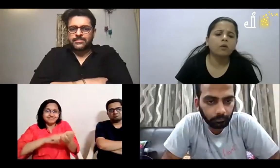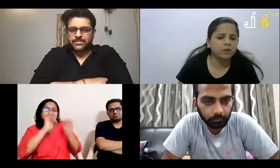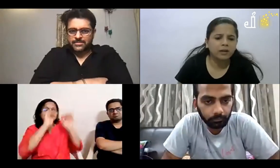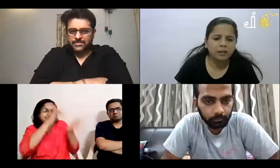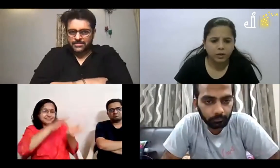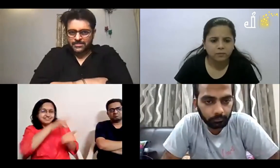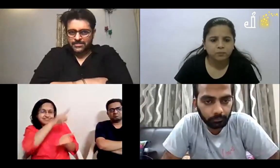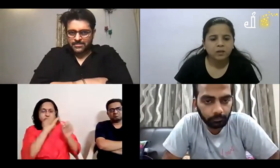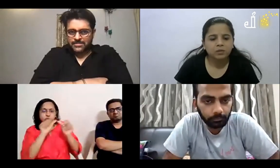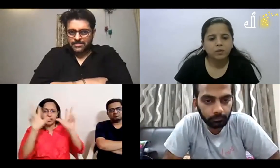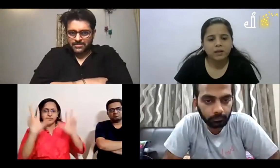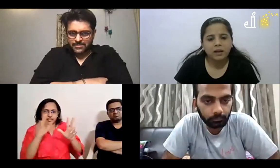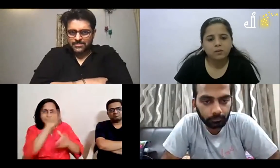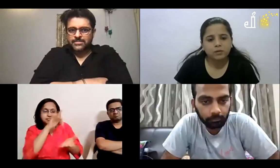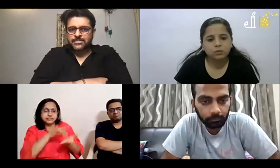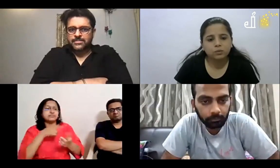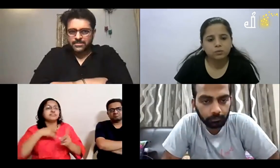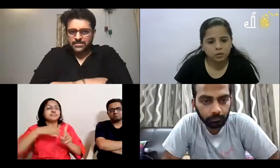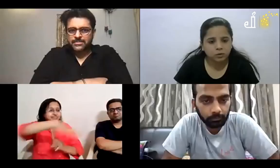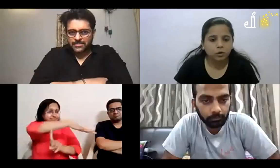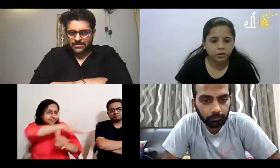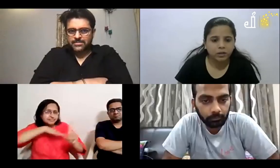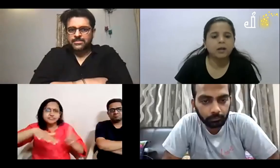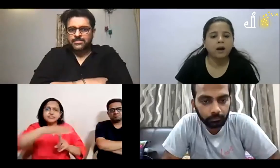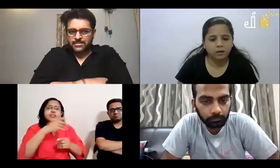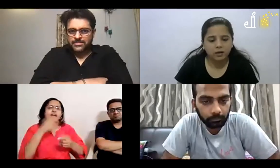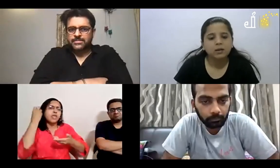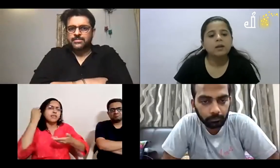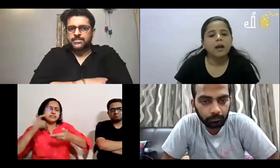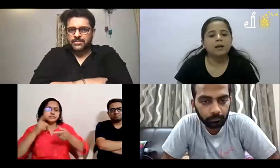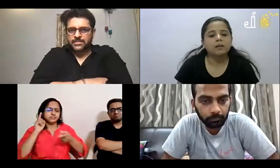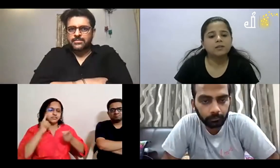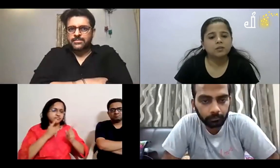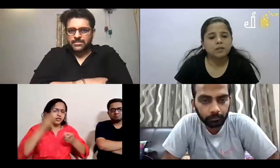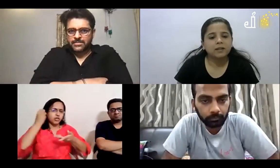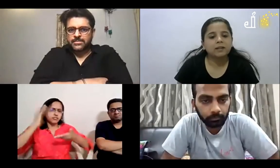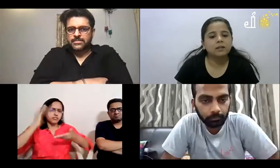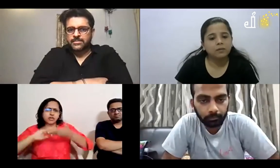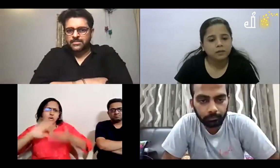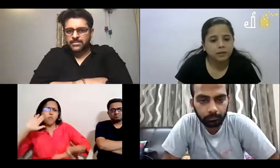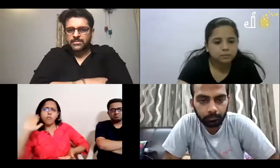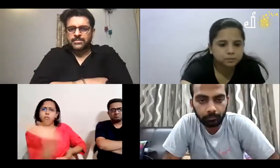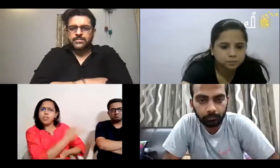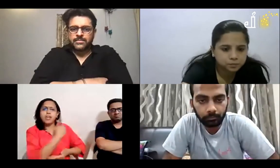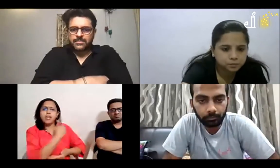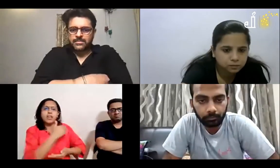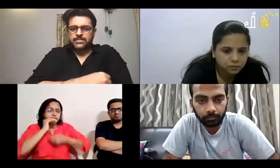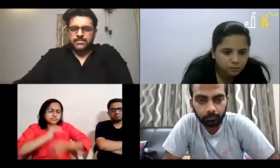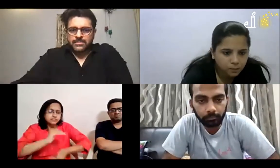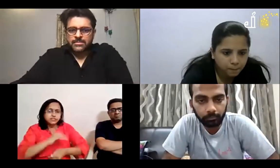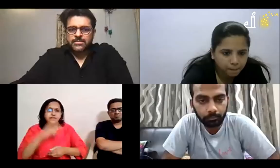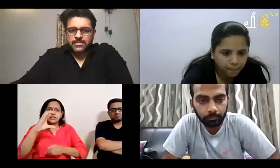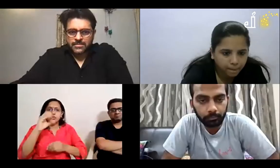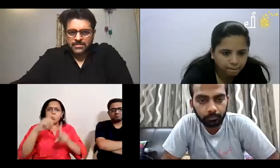not confident as well. So when I went to the doctor in Agra, and the society of